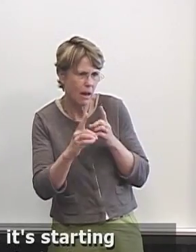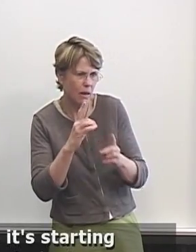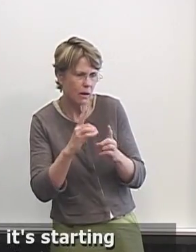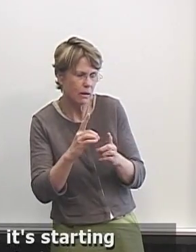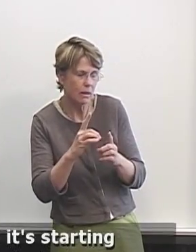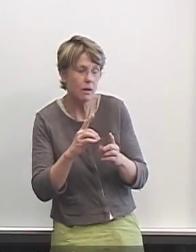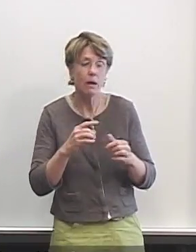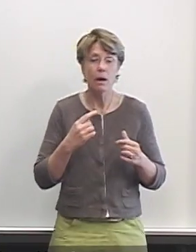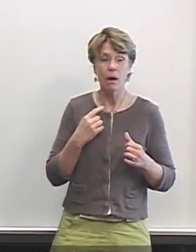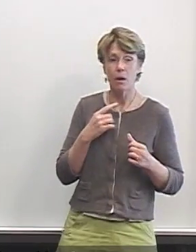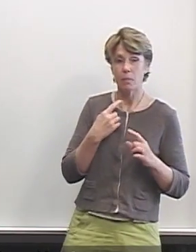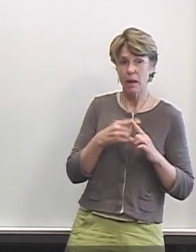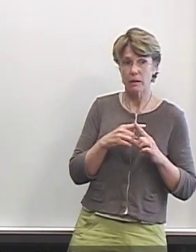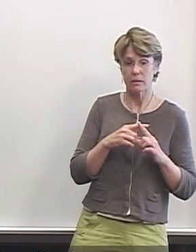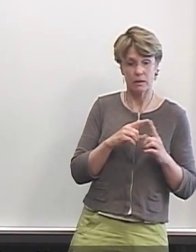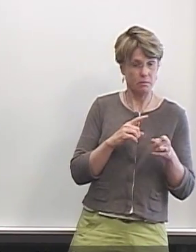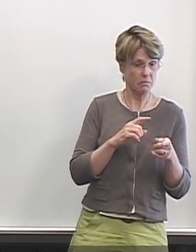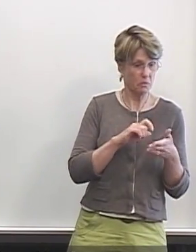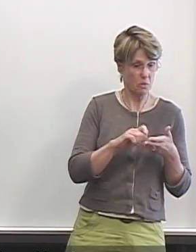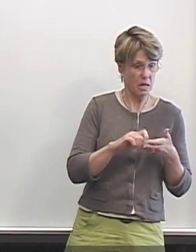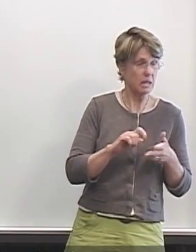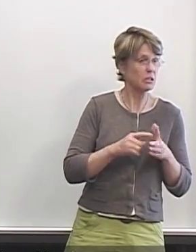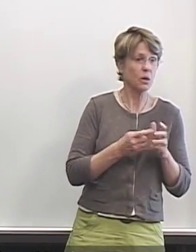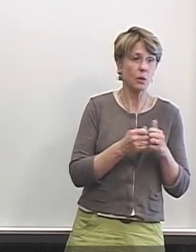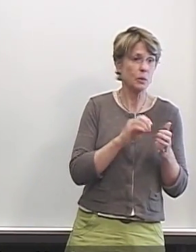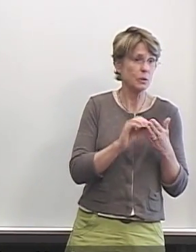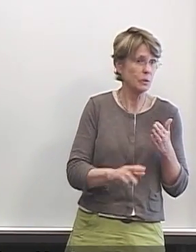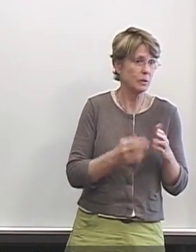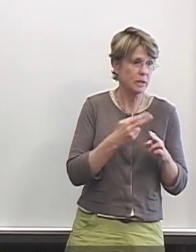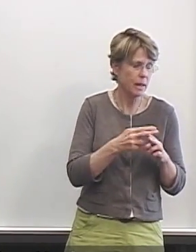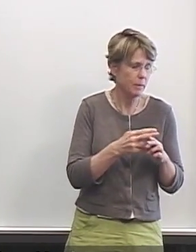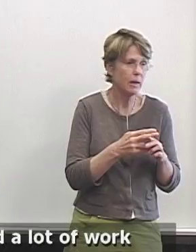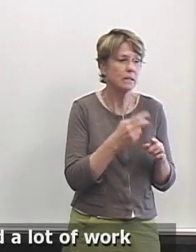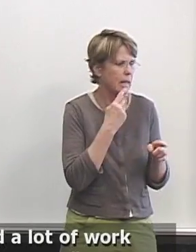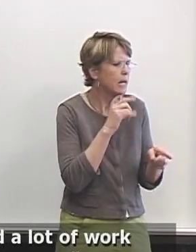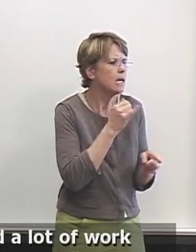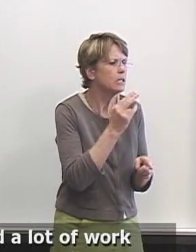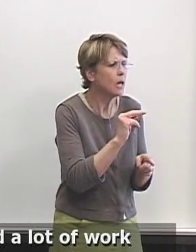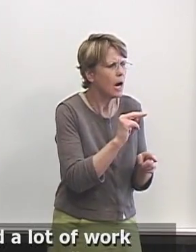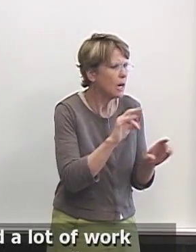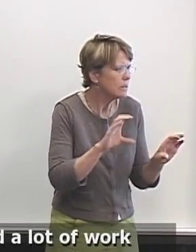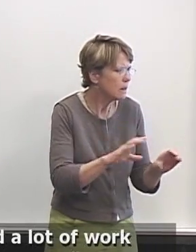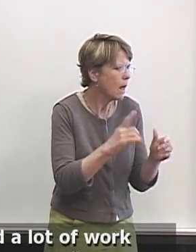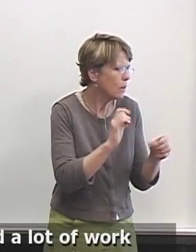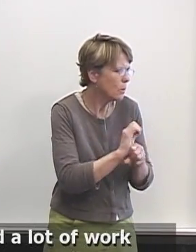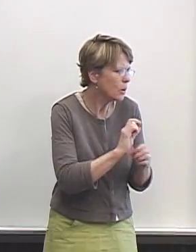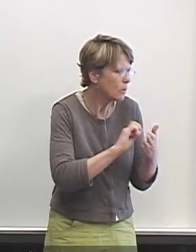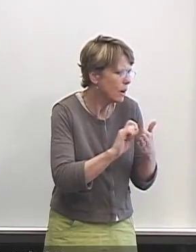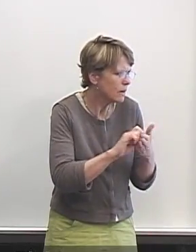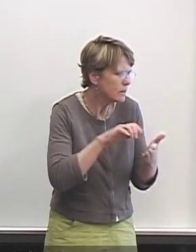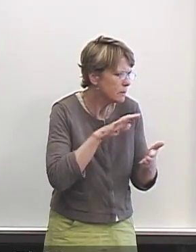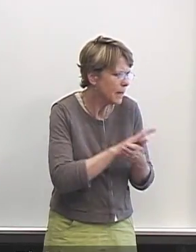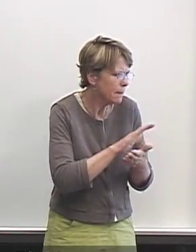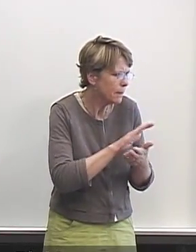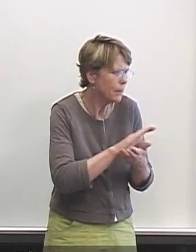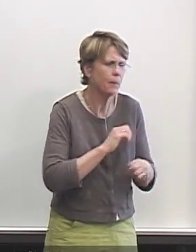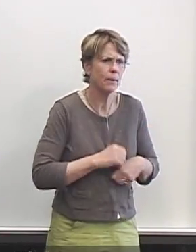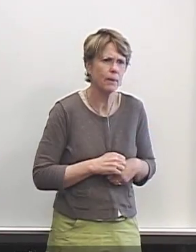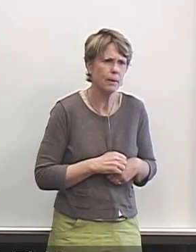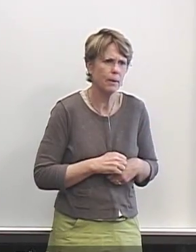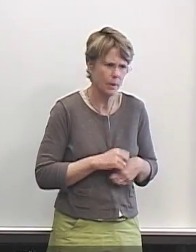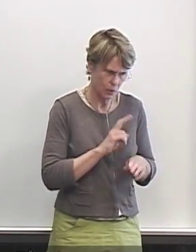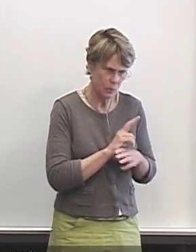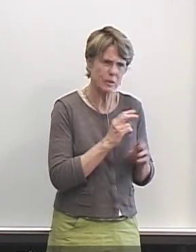student's name. Sure. Yeah. John, you did a lot of work on this paper. Right, right.